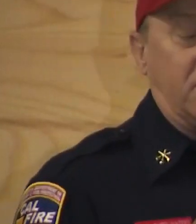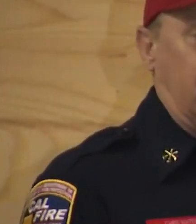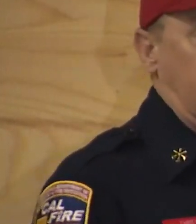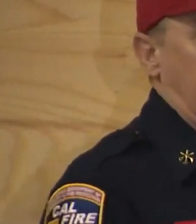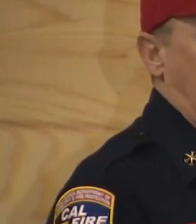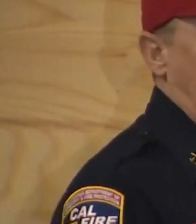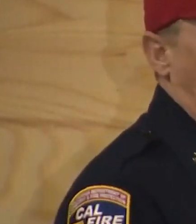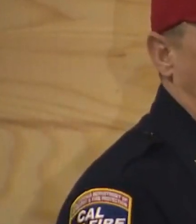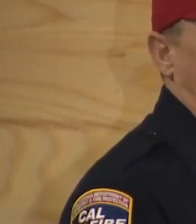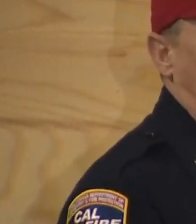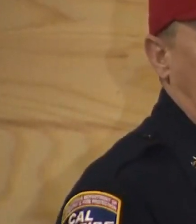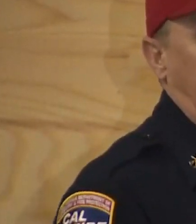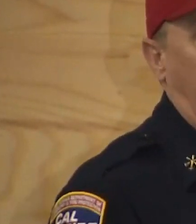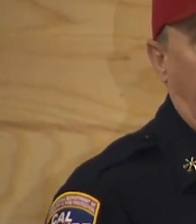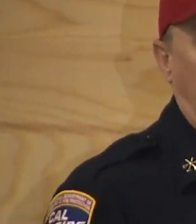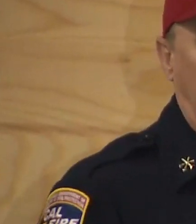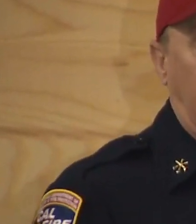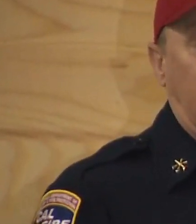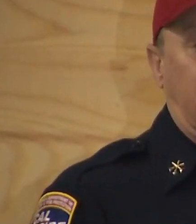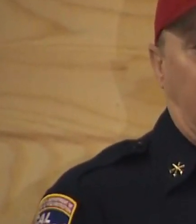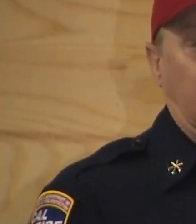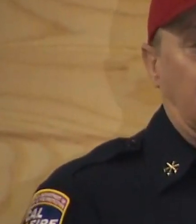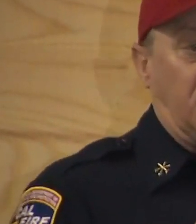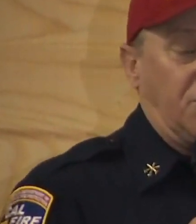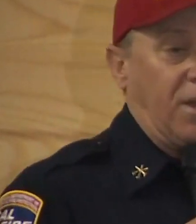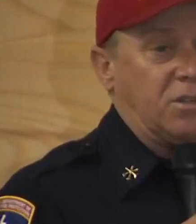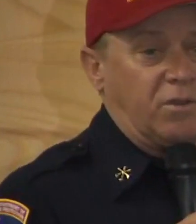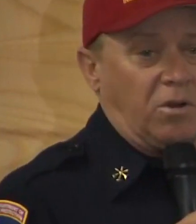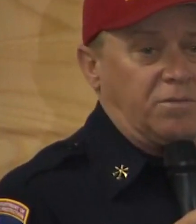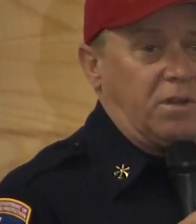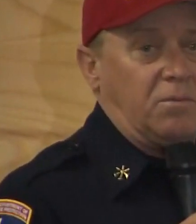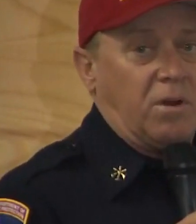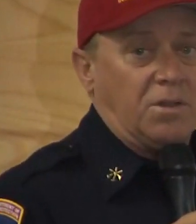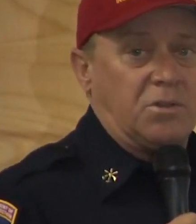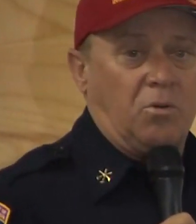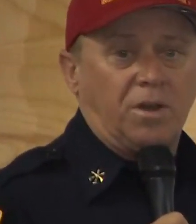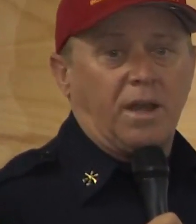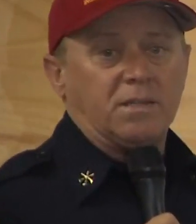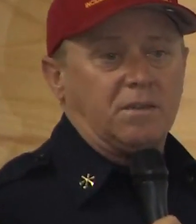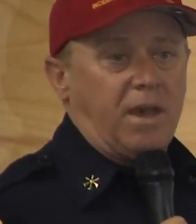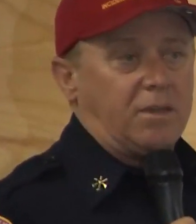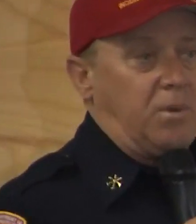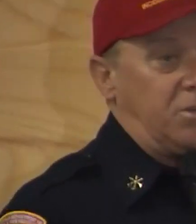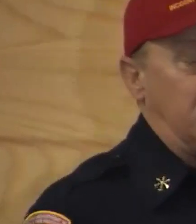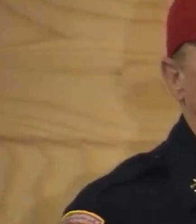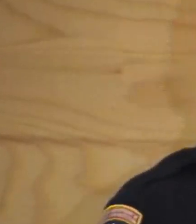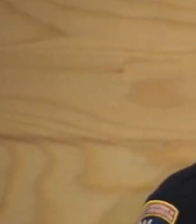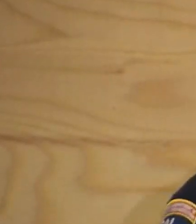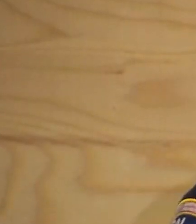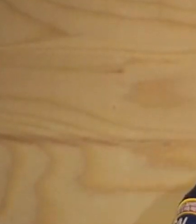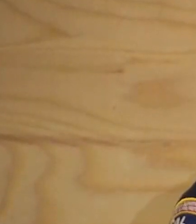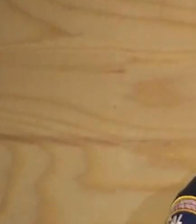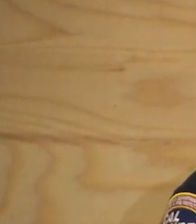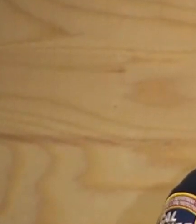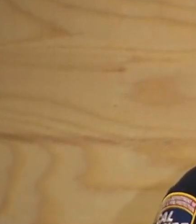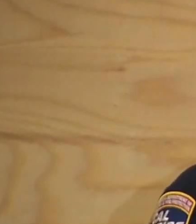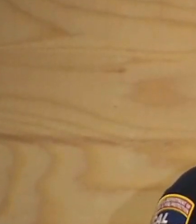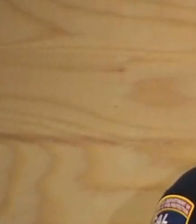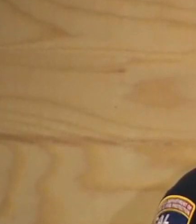and slow the spread of the fire down in the direction of Guerneville, and we're also organizing evacuations